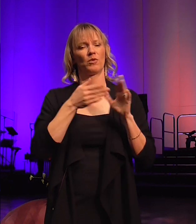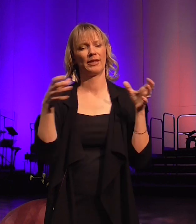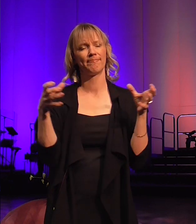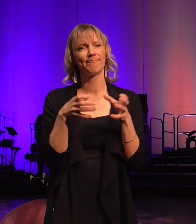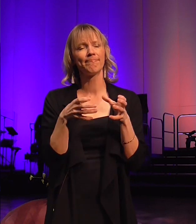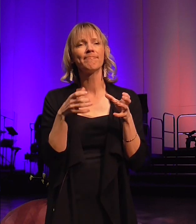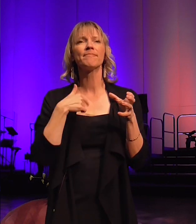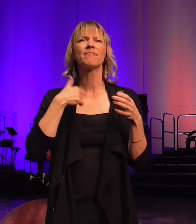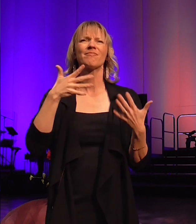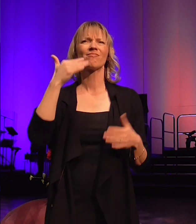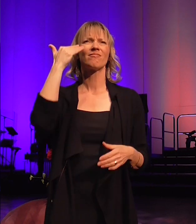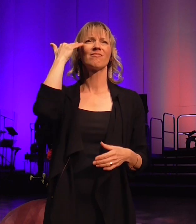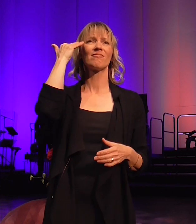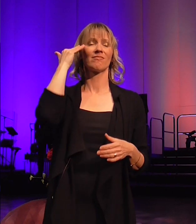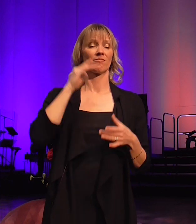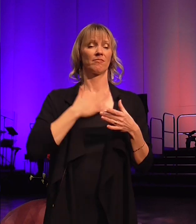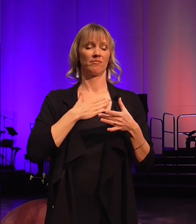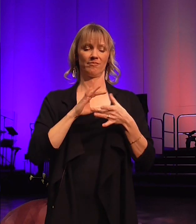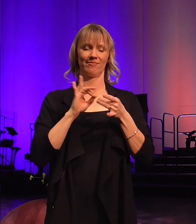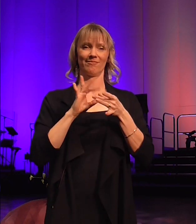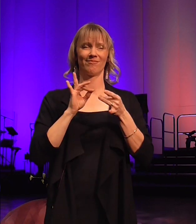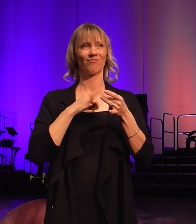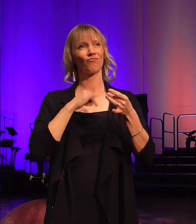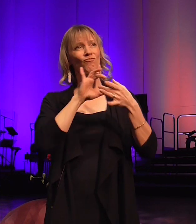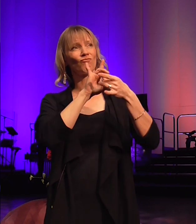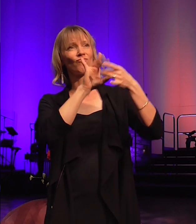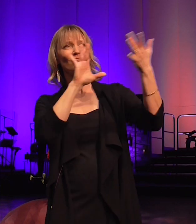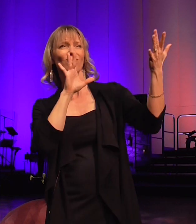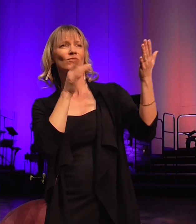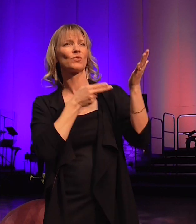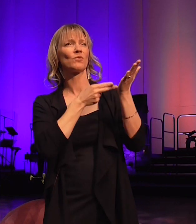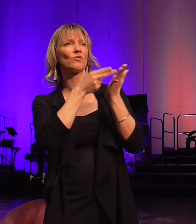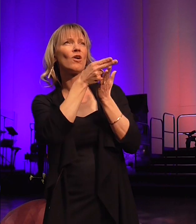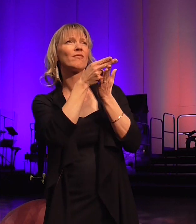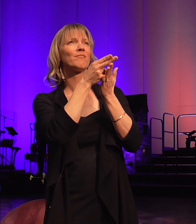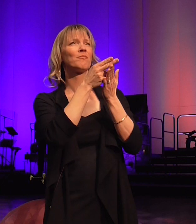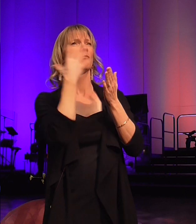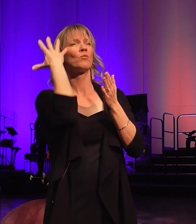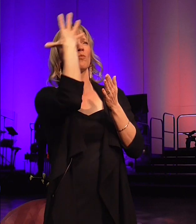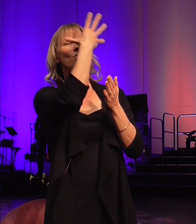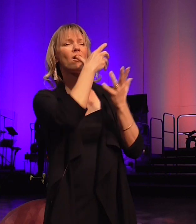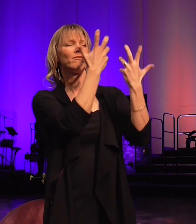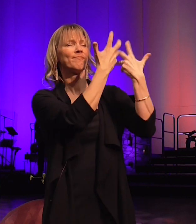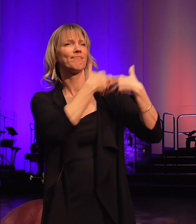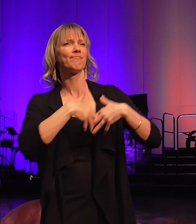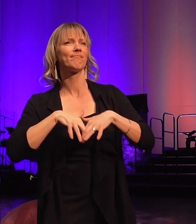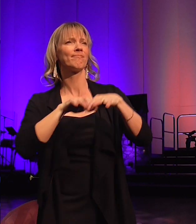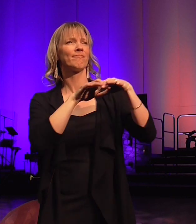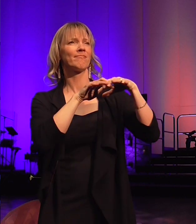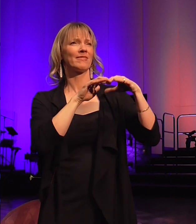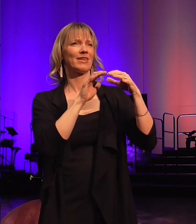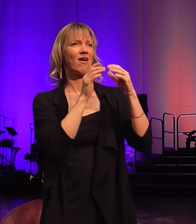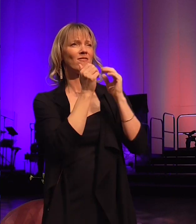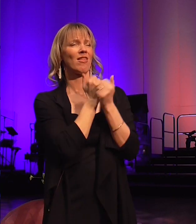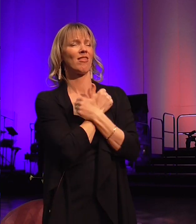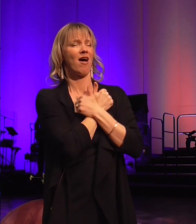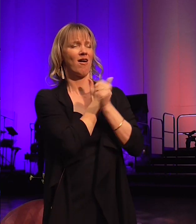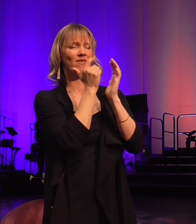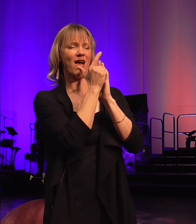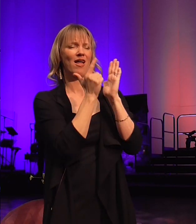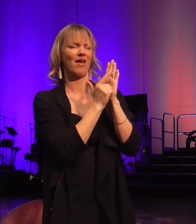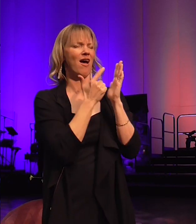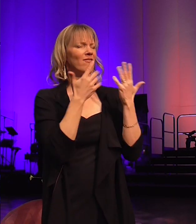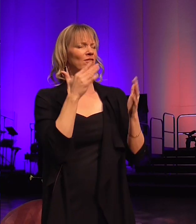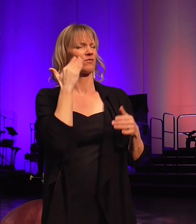know that as I release these words and this truth into that beautiful alchemy of love and law, that all is